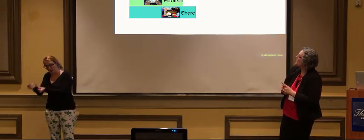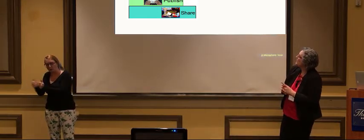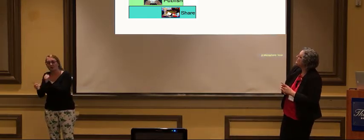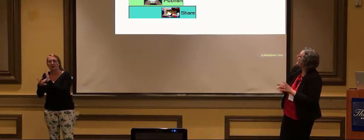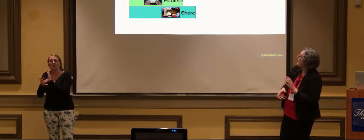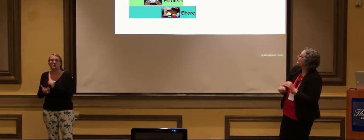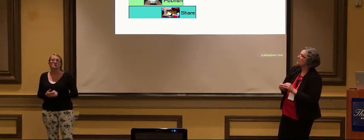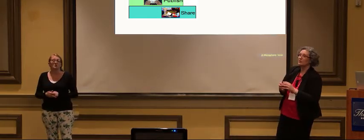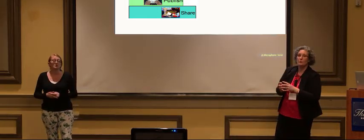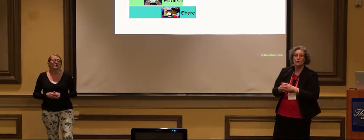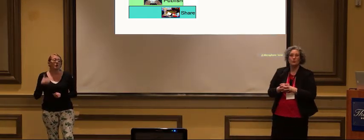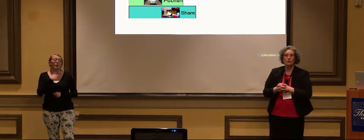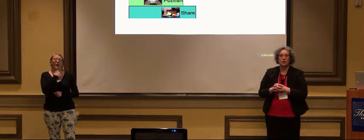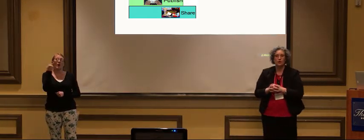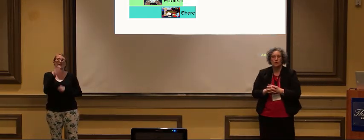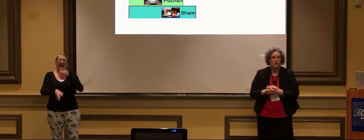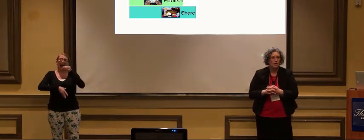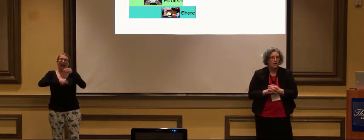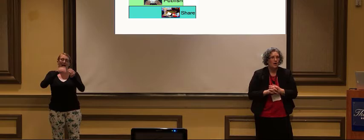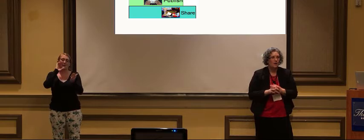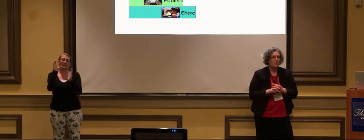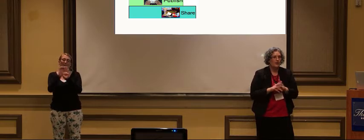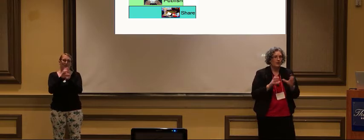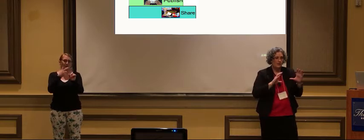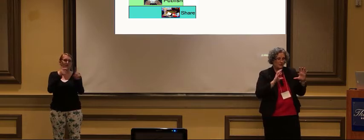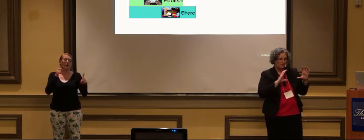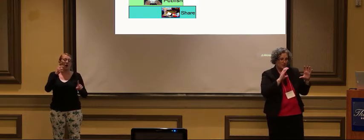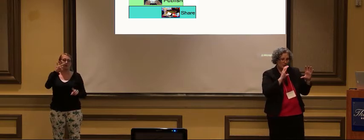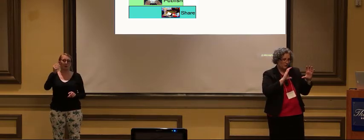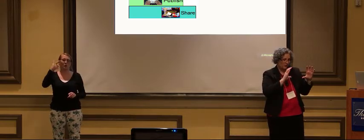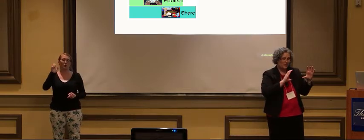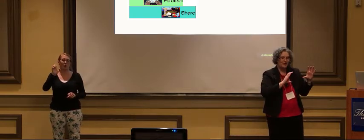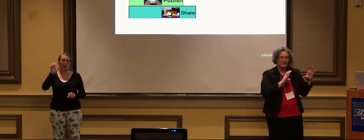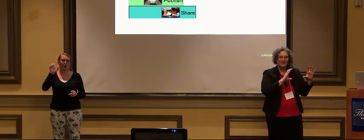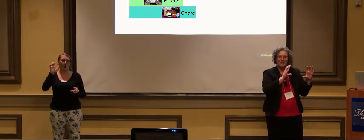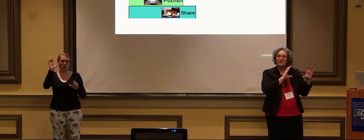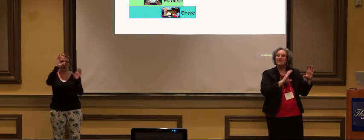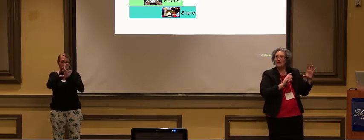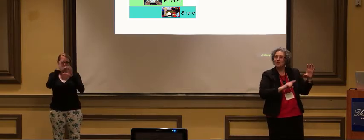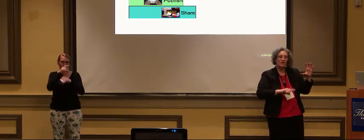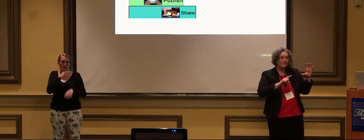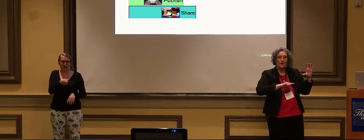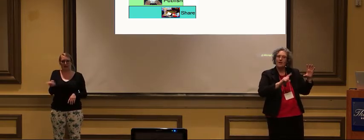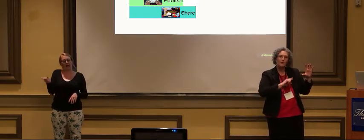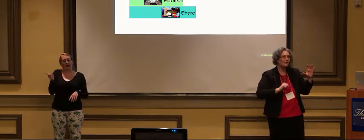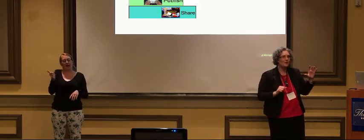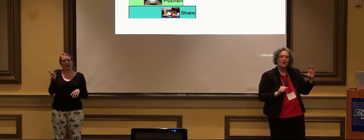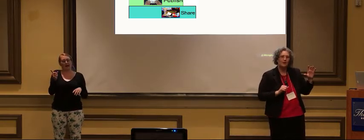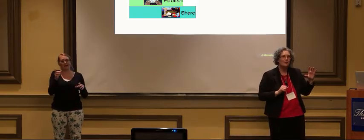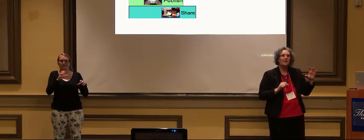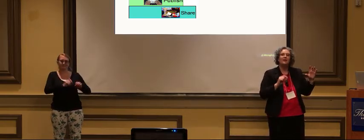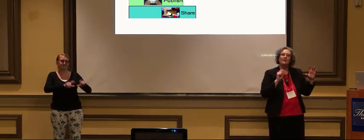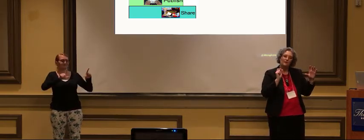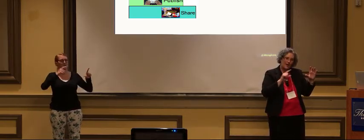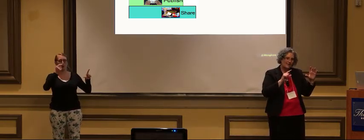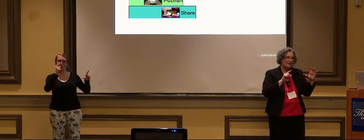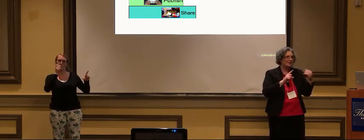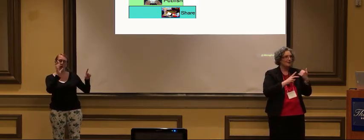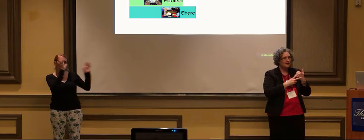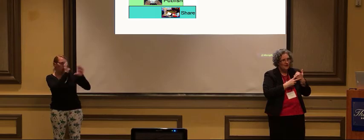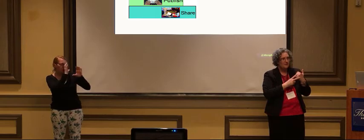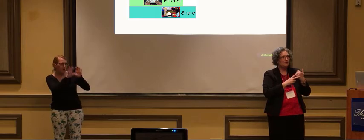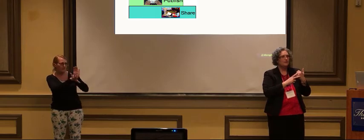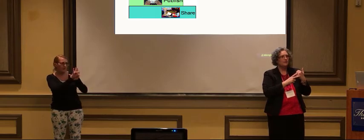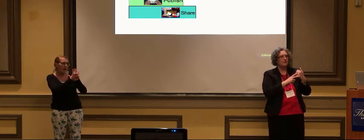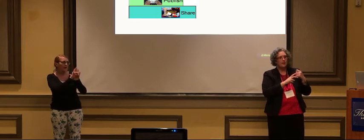We always add a picture from Google search. They go to Google search and they find whatever they want. Find